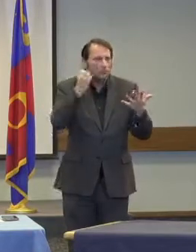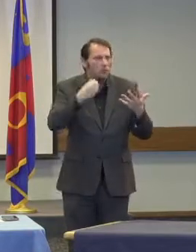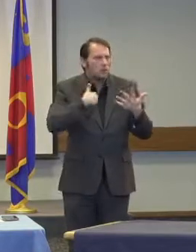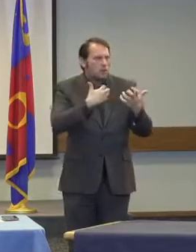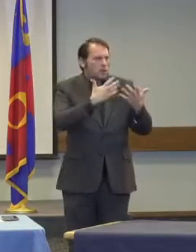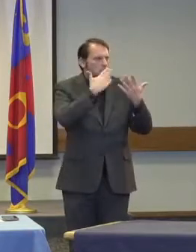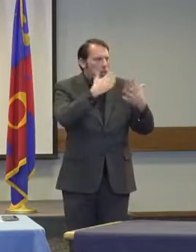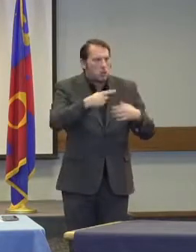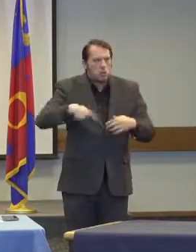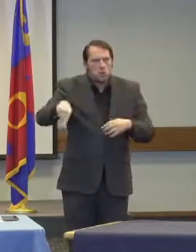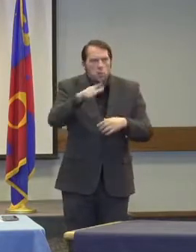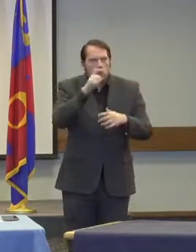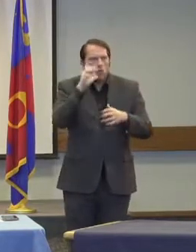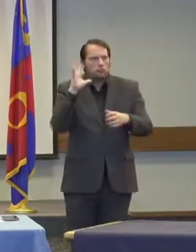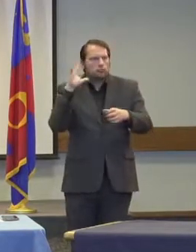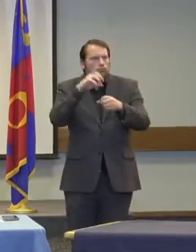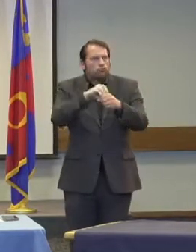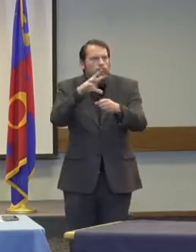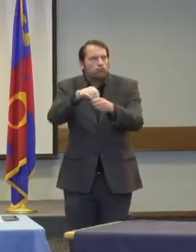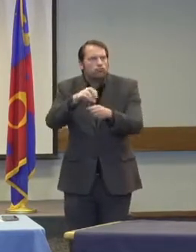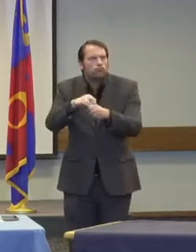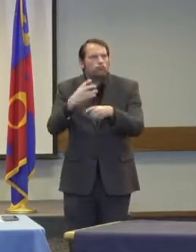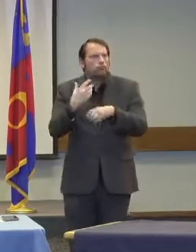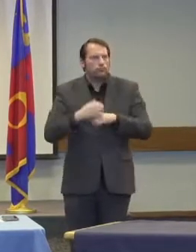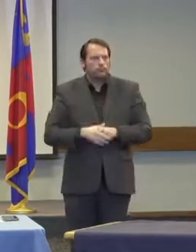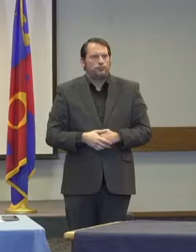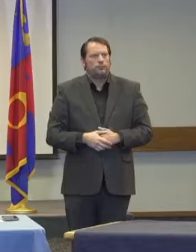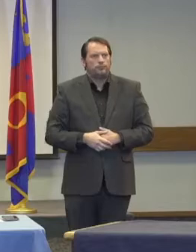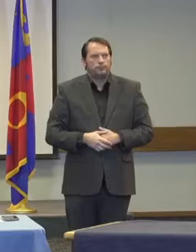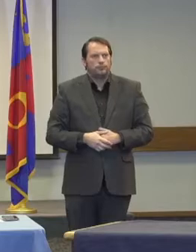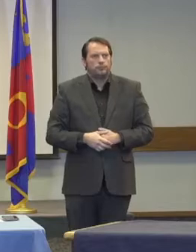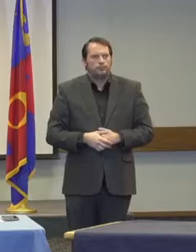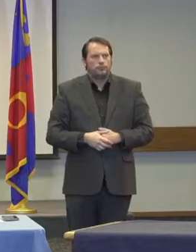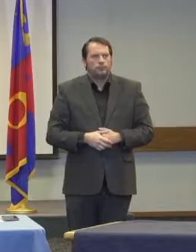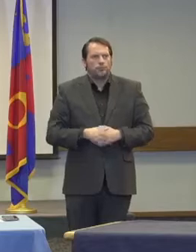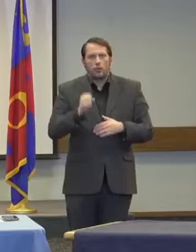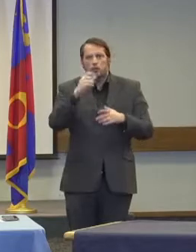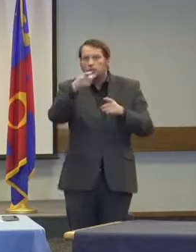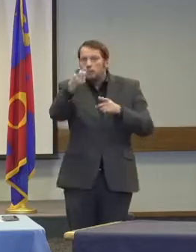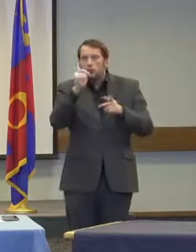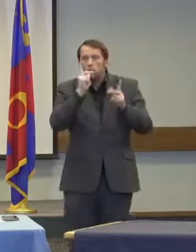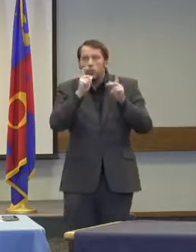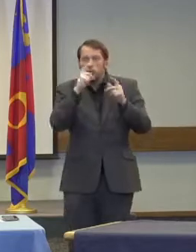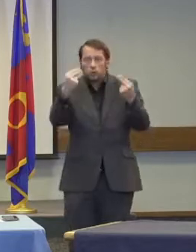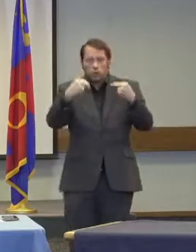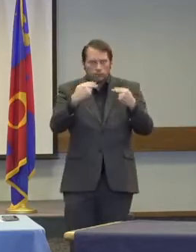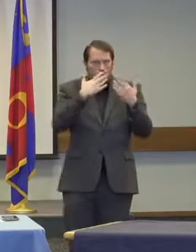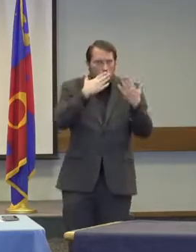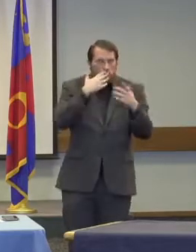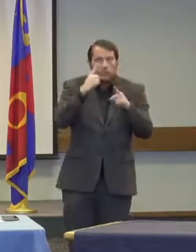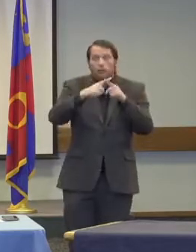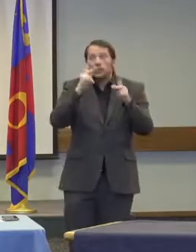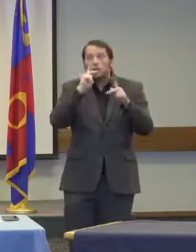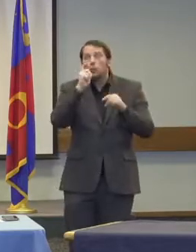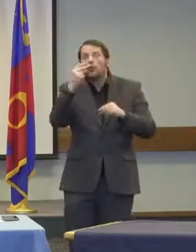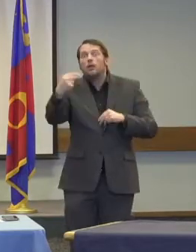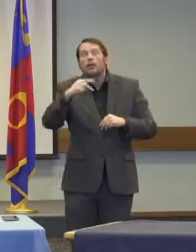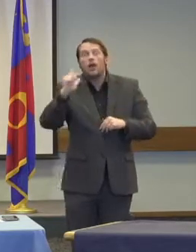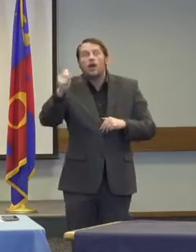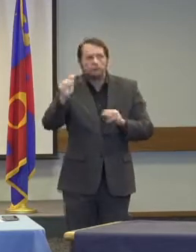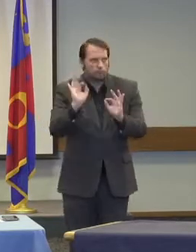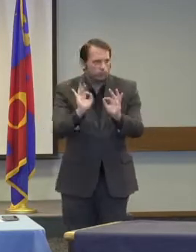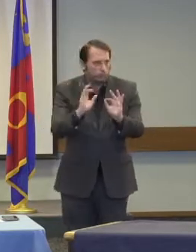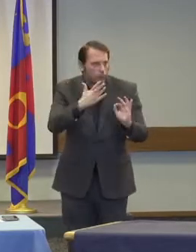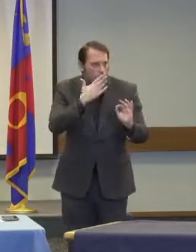be watching this later. And I just want to begin by acknowledging where we are in this moment. I mean, it's pretty clear our world's